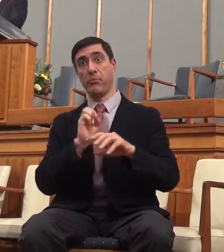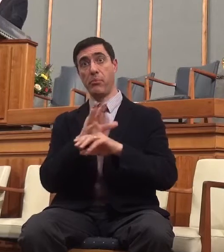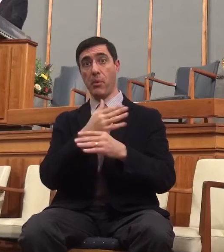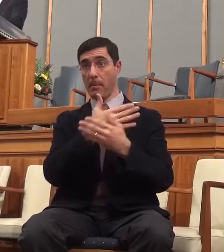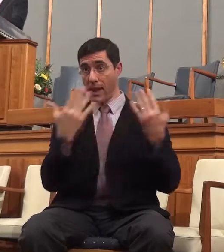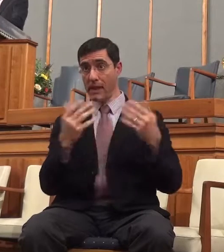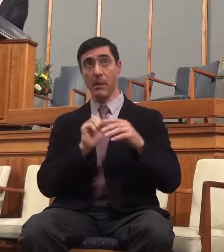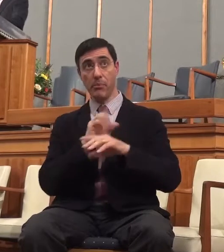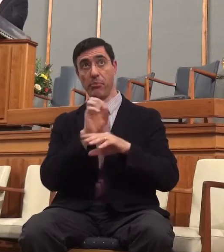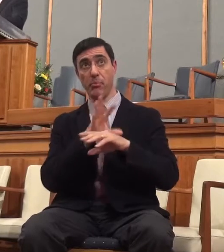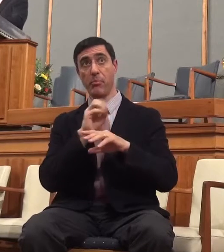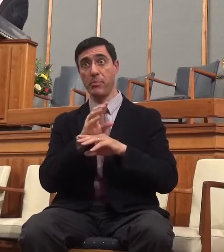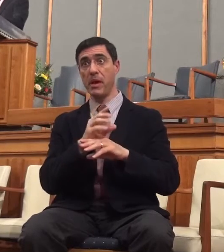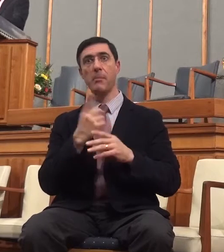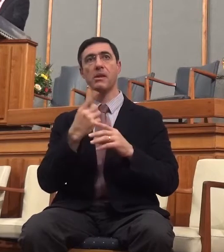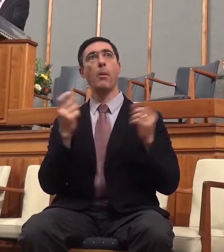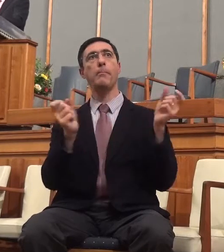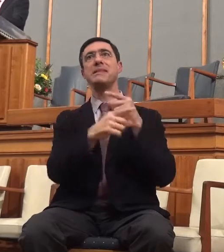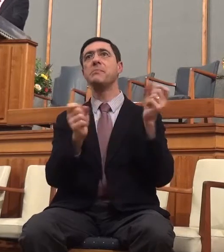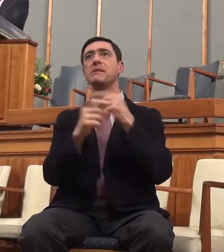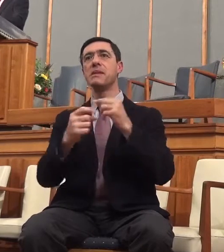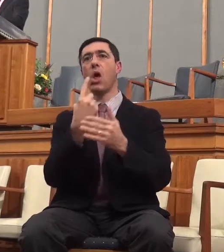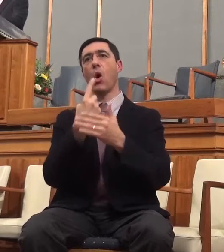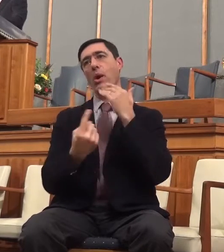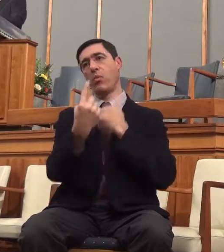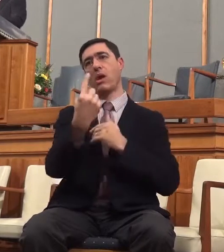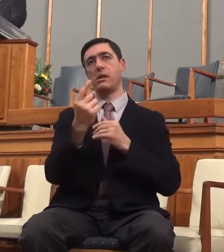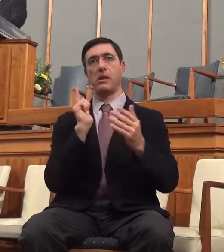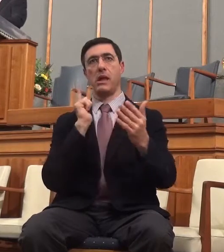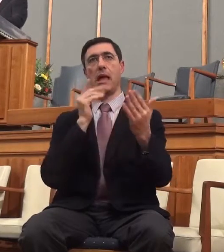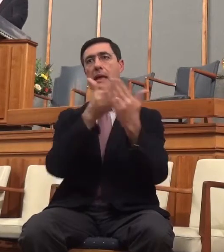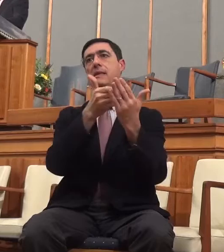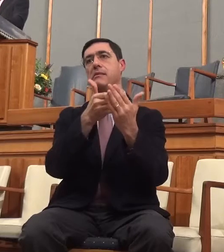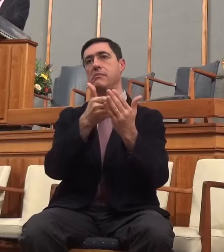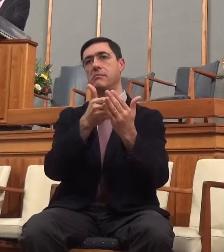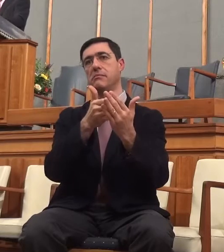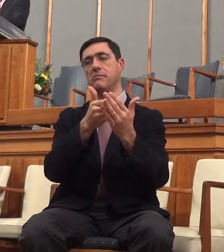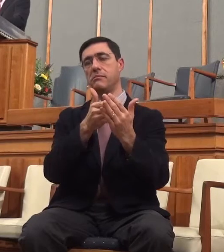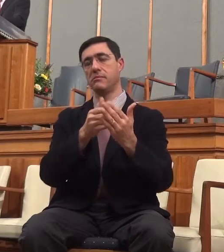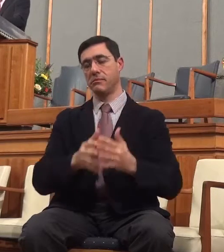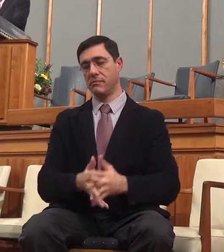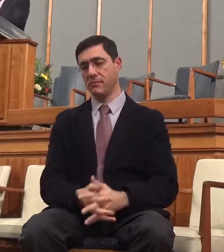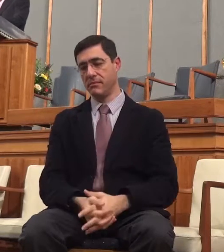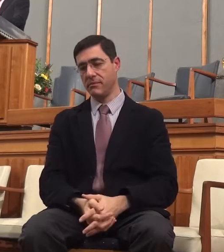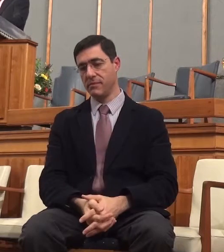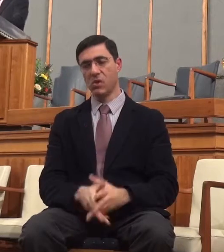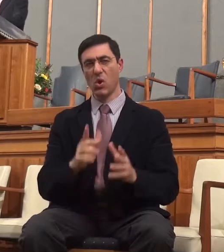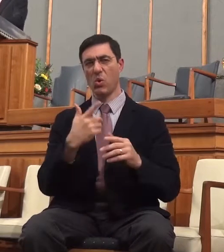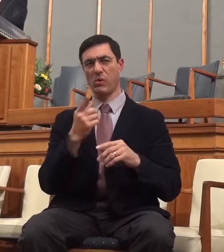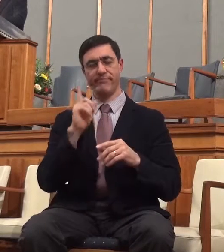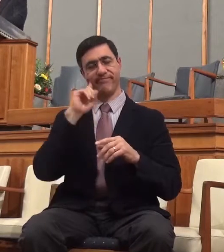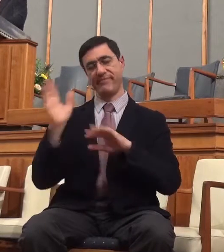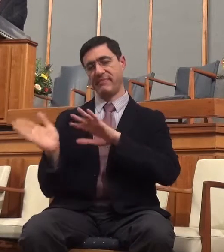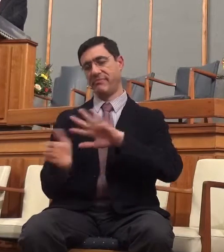wasn't very good for the person using it. And ultimately, these things were abandoned. But